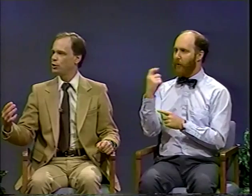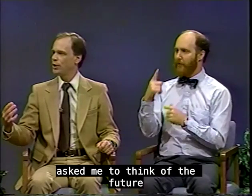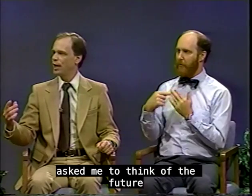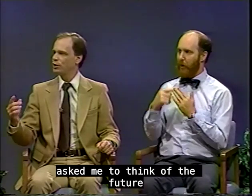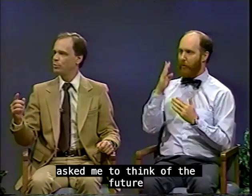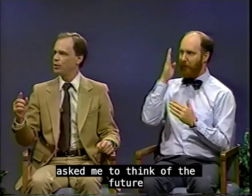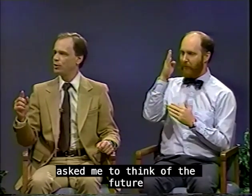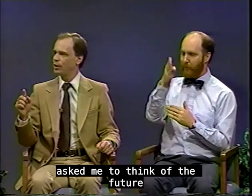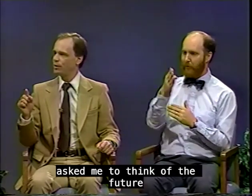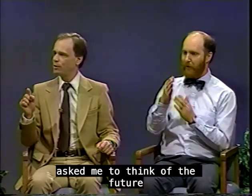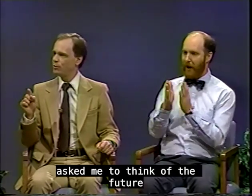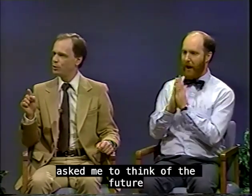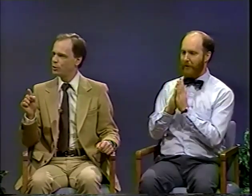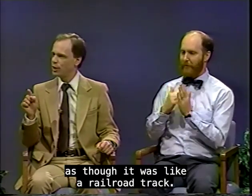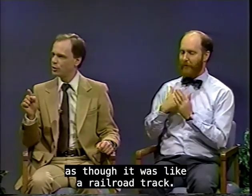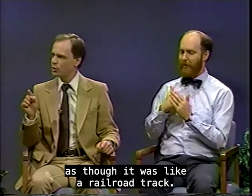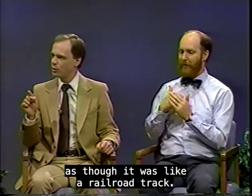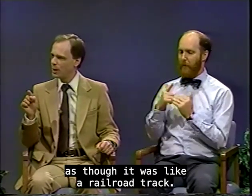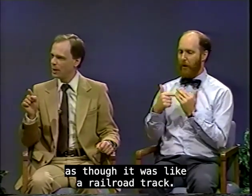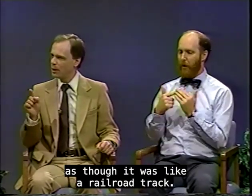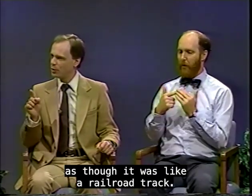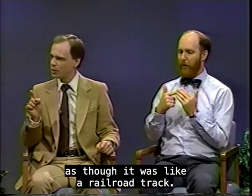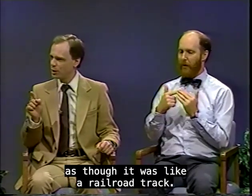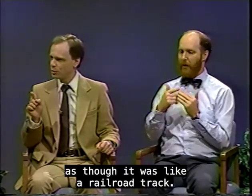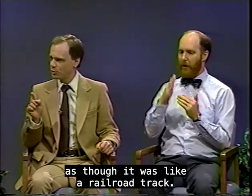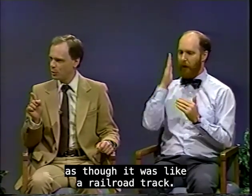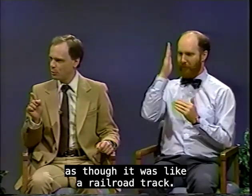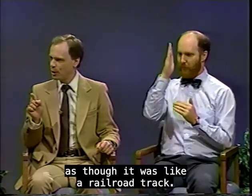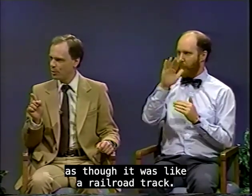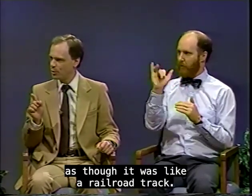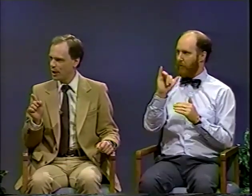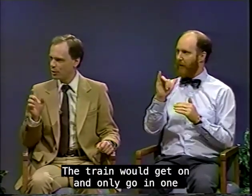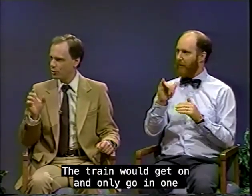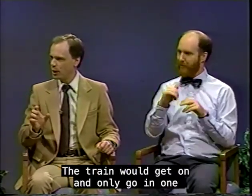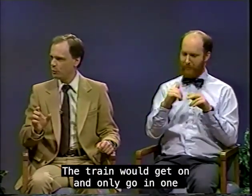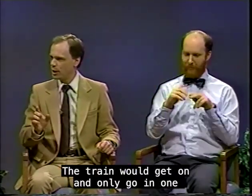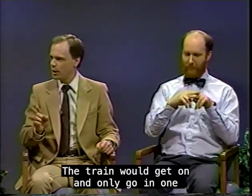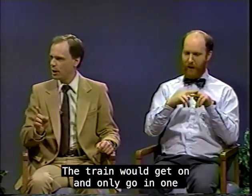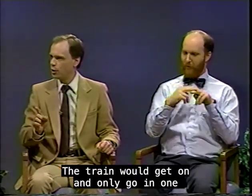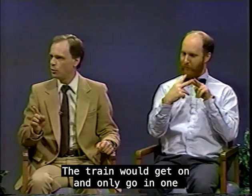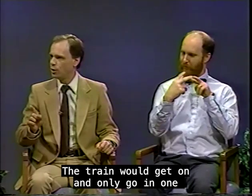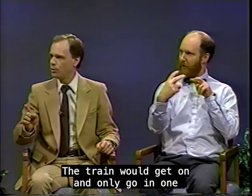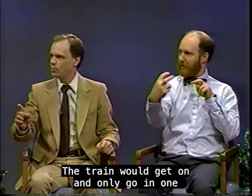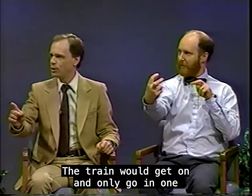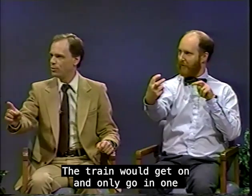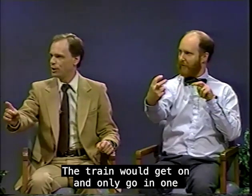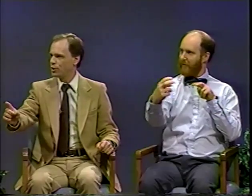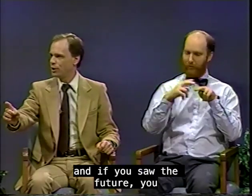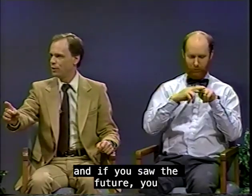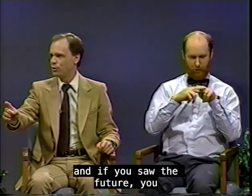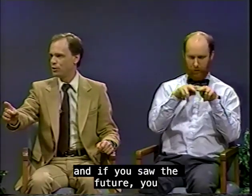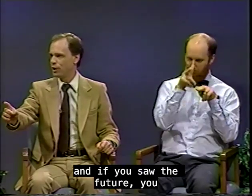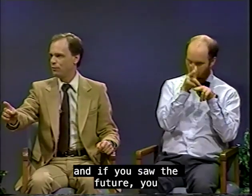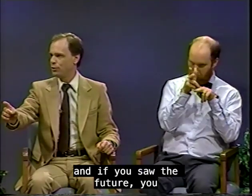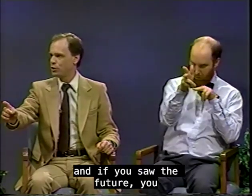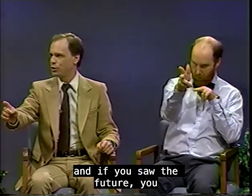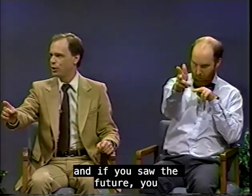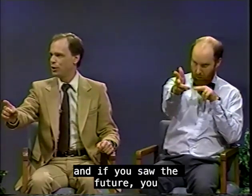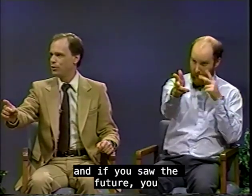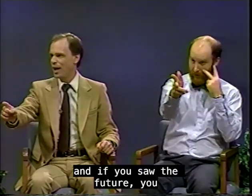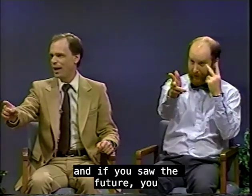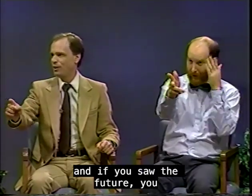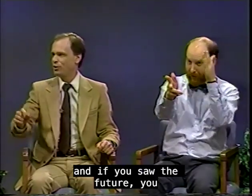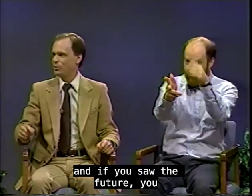the future asked me to think of the future as though it was like a railroad track. The train would get on and only go in one direction. And if you saw the